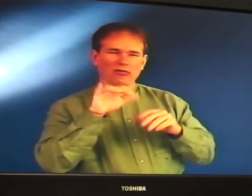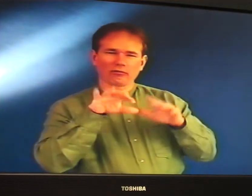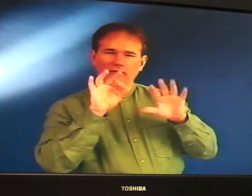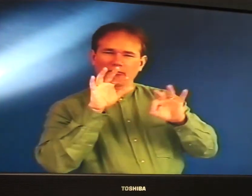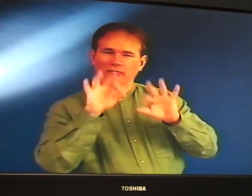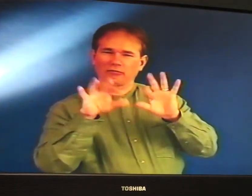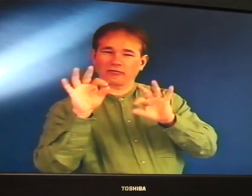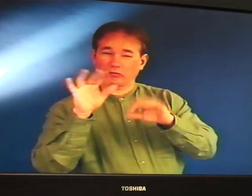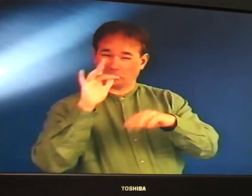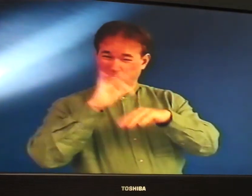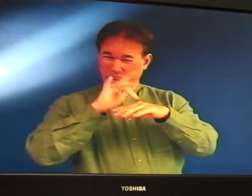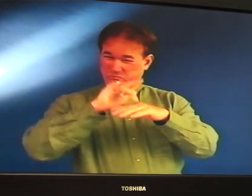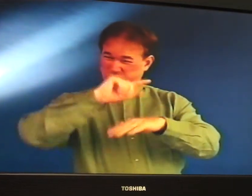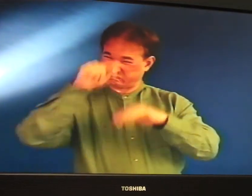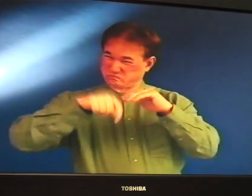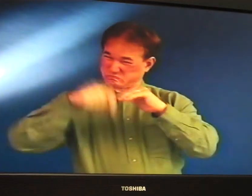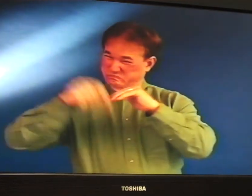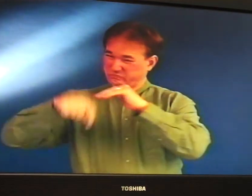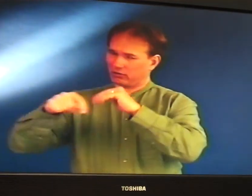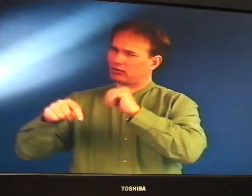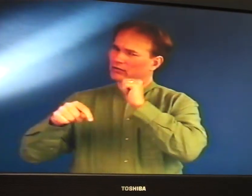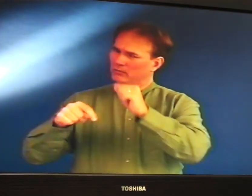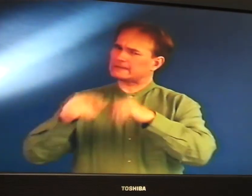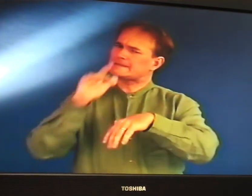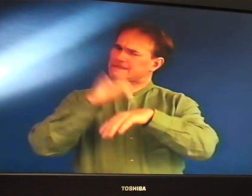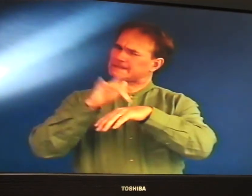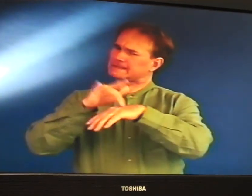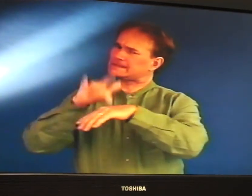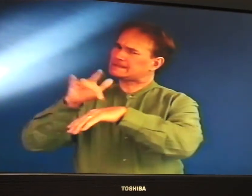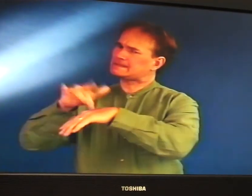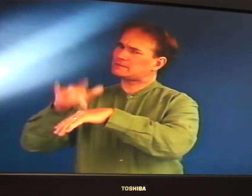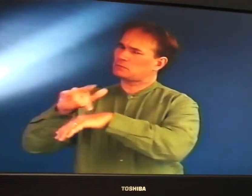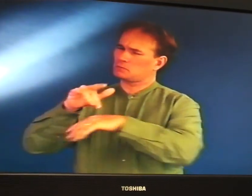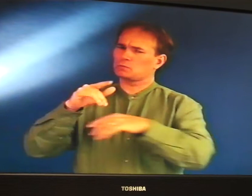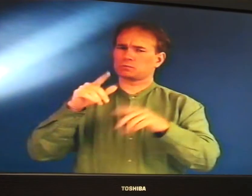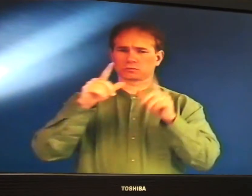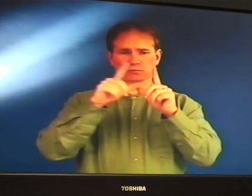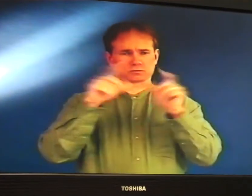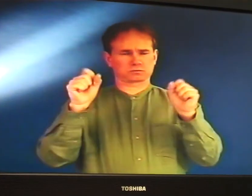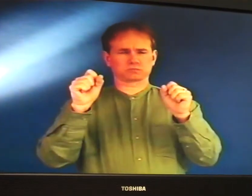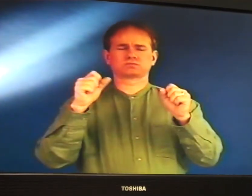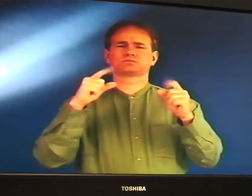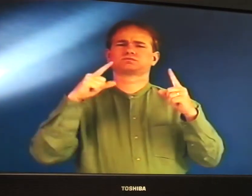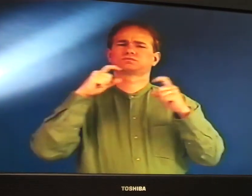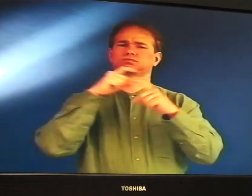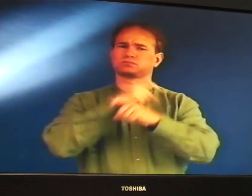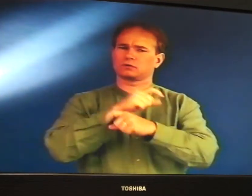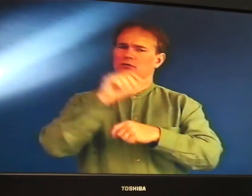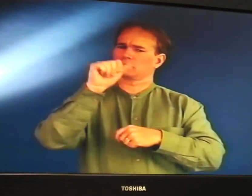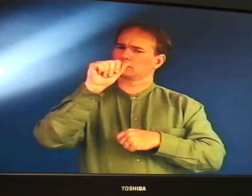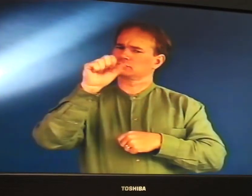you, and you will see and be able to find all the different things that will be touched.